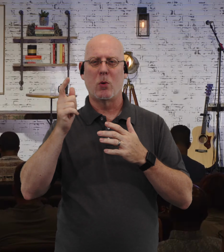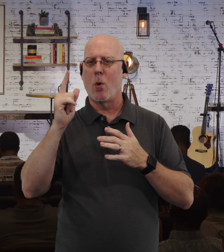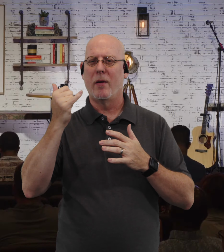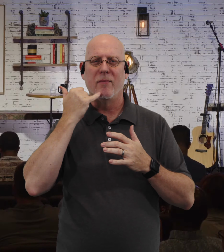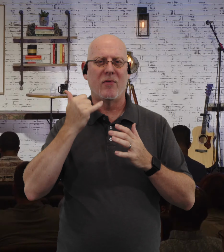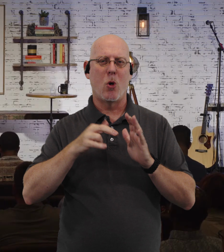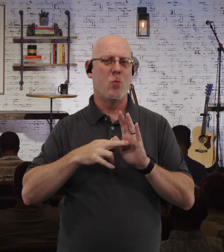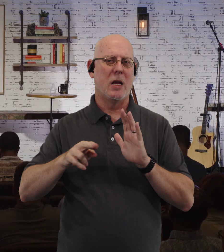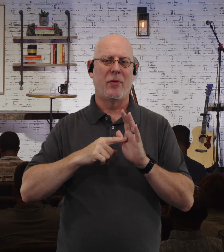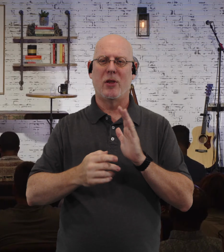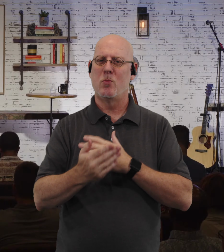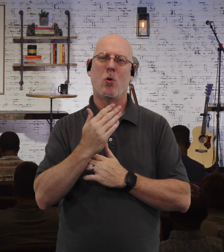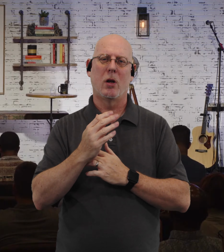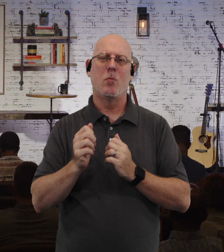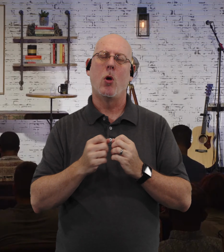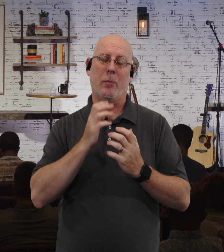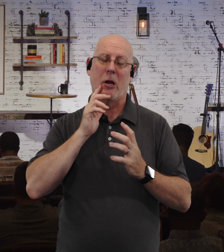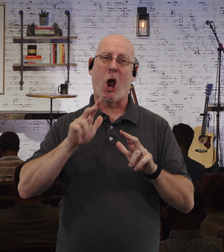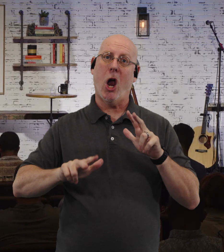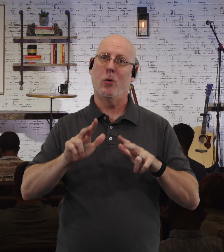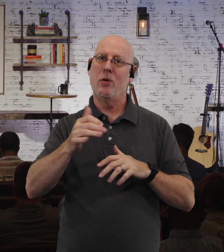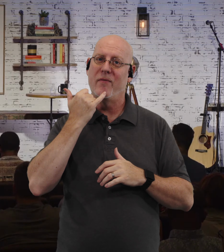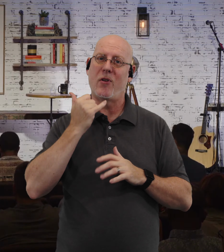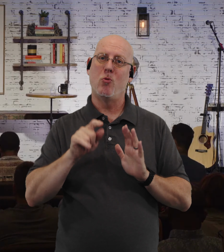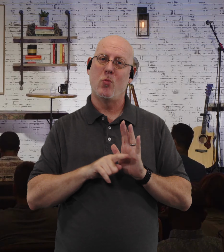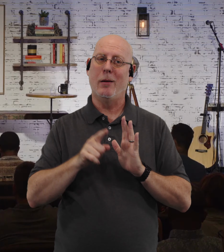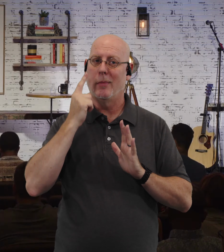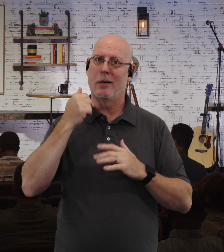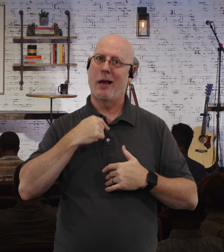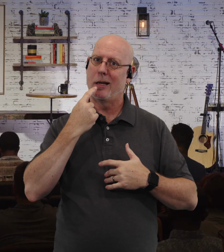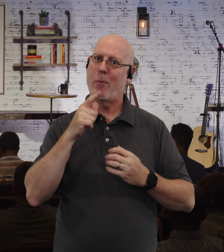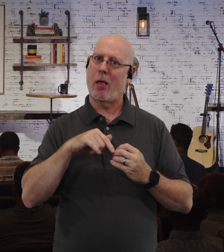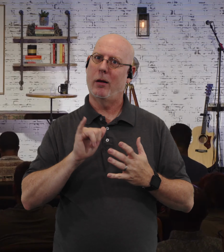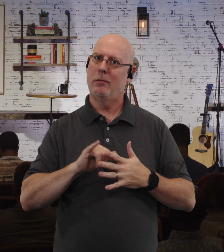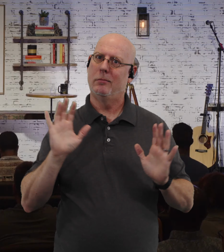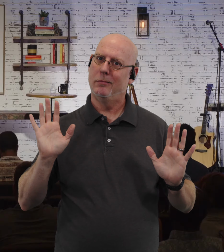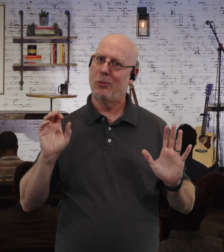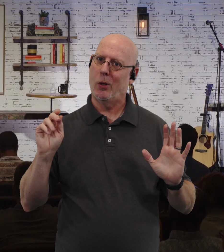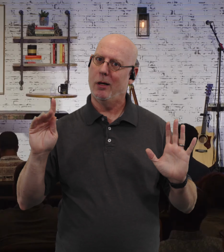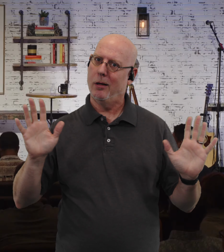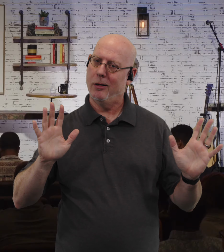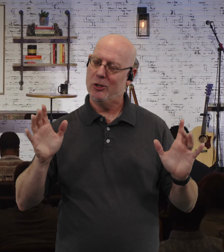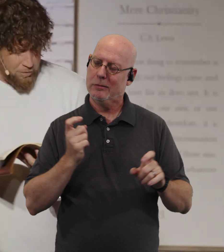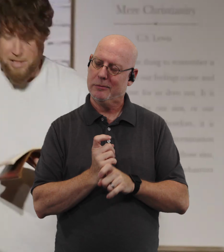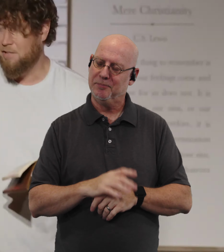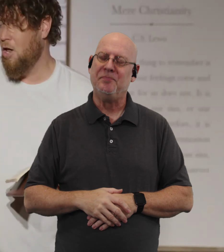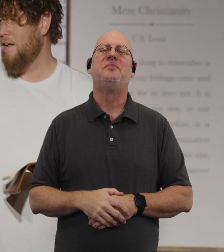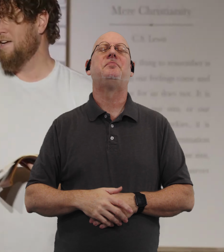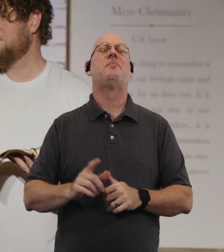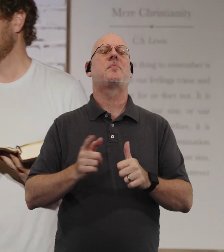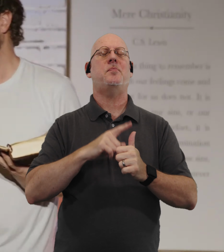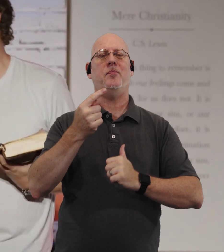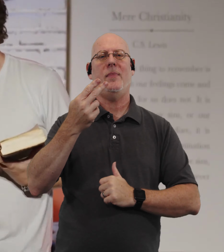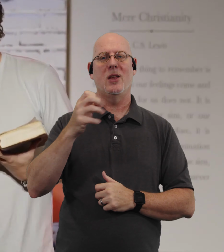always a phone going off. And this morning, more than any other, it's going to be awkward when your phone goes off, because I said something about it, all right? So